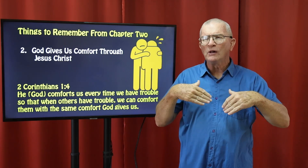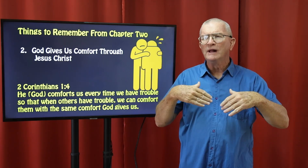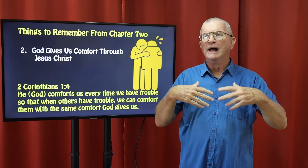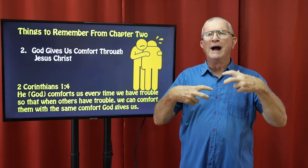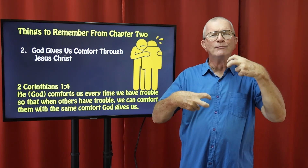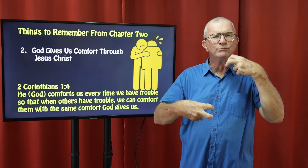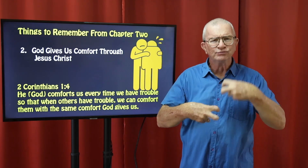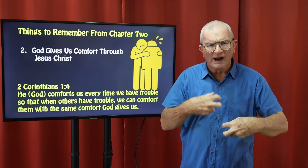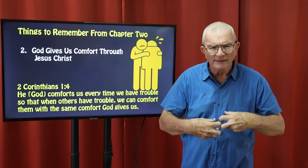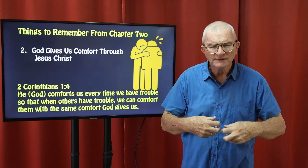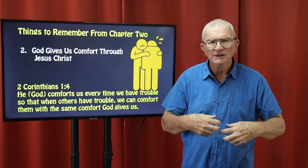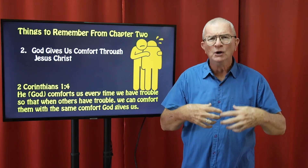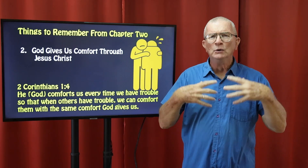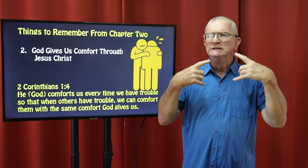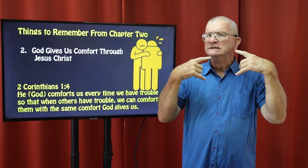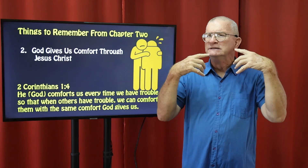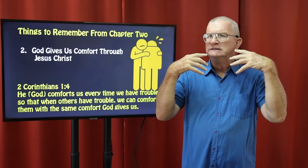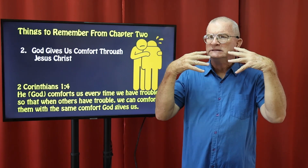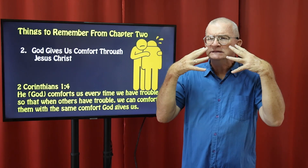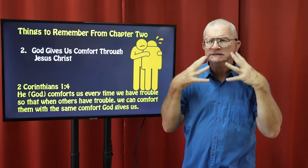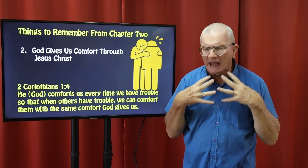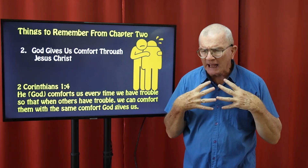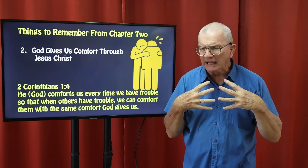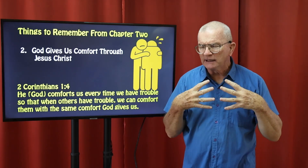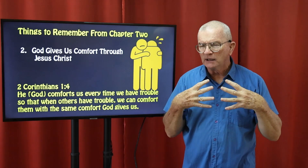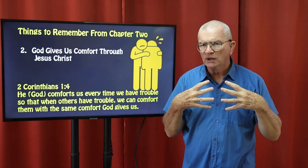When we have trouble or problems, sadness,